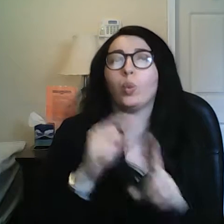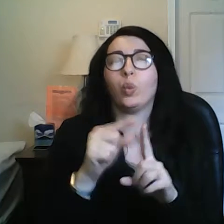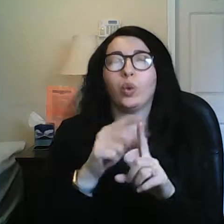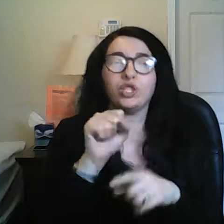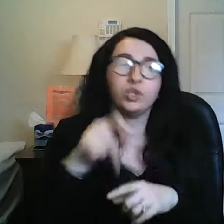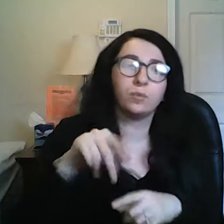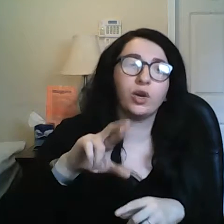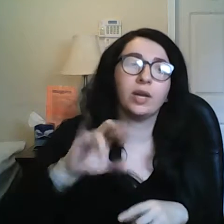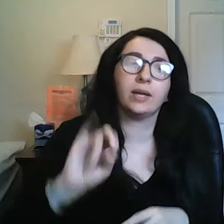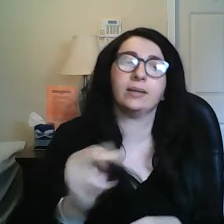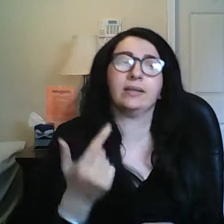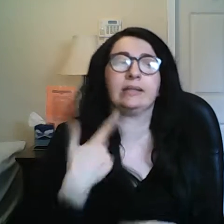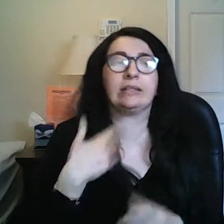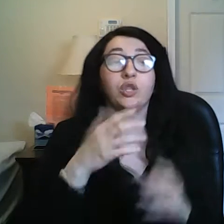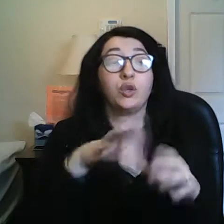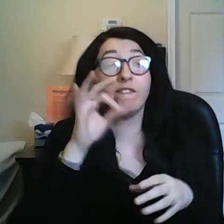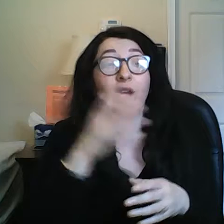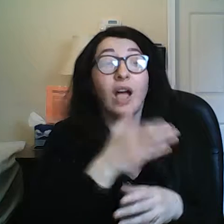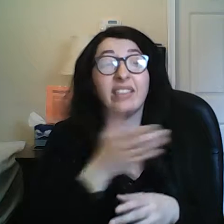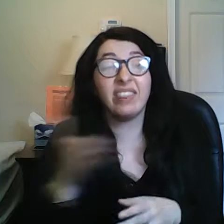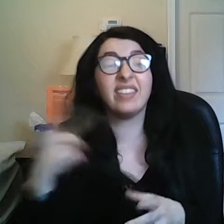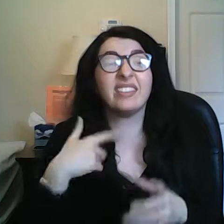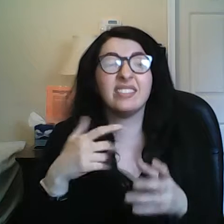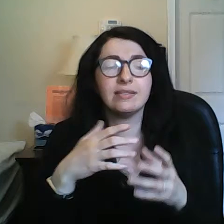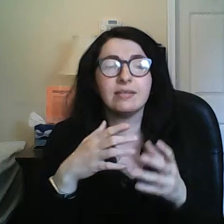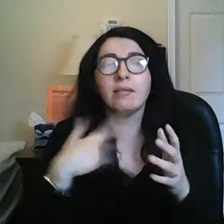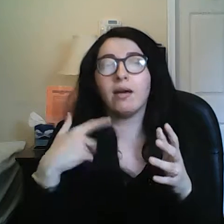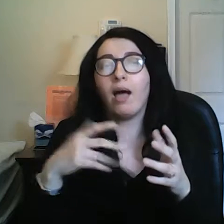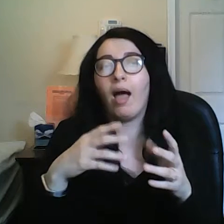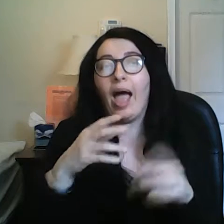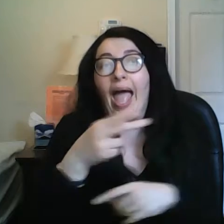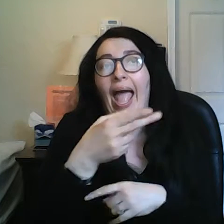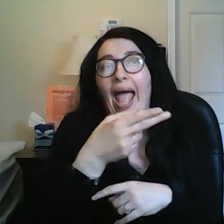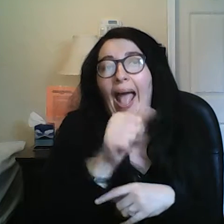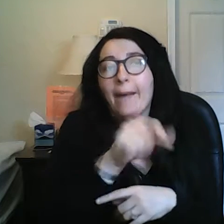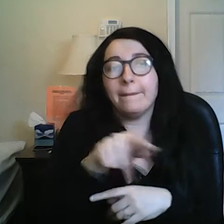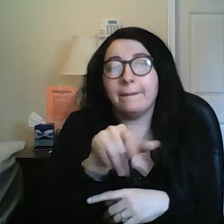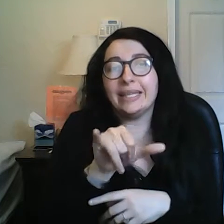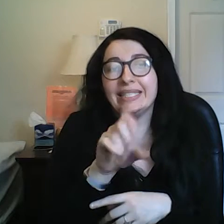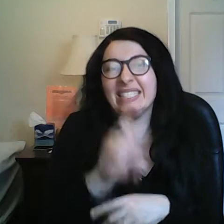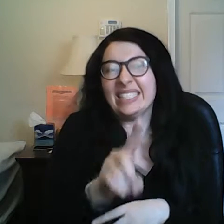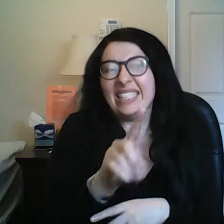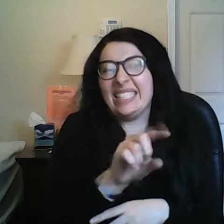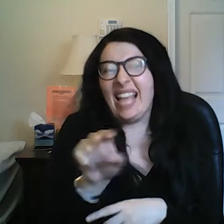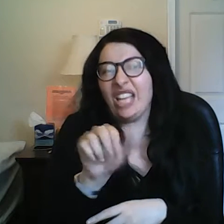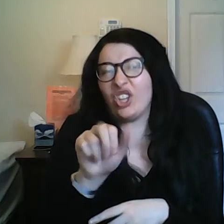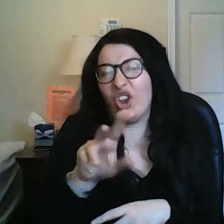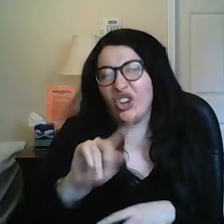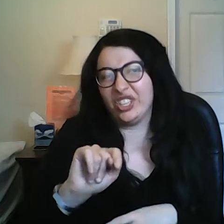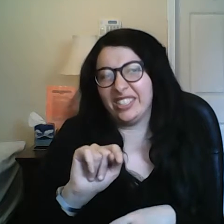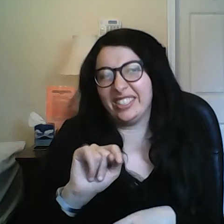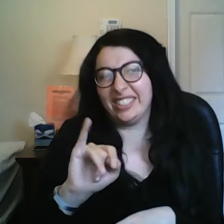prints at happyd-artist.com. Okay, on to today's topic of discussion. As a lot of you guys